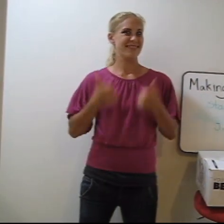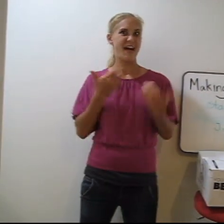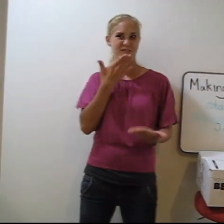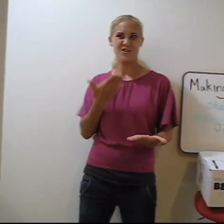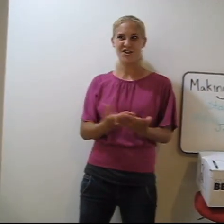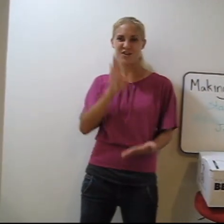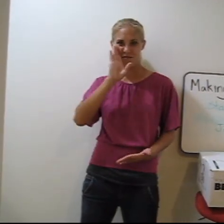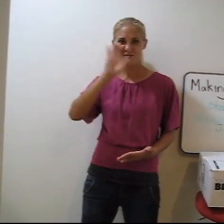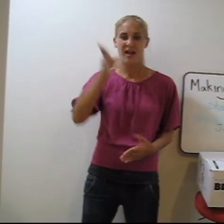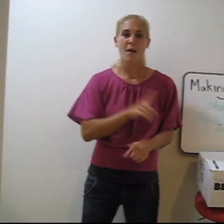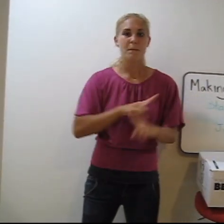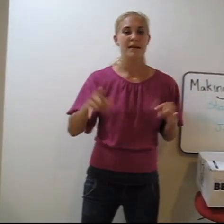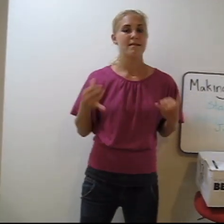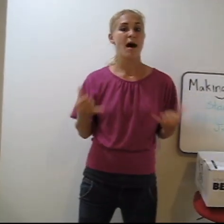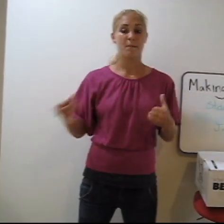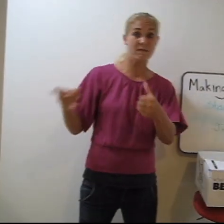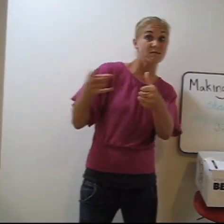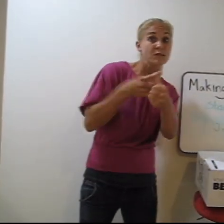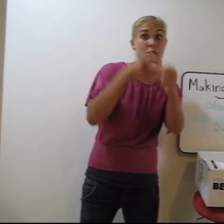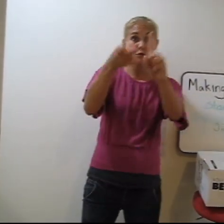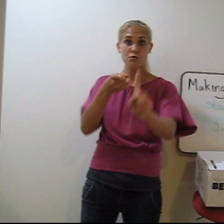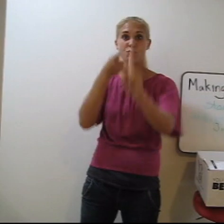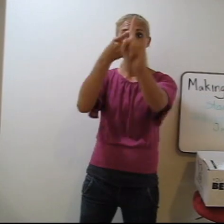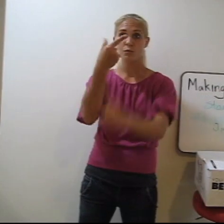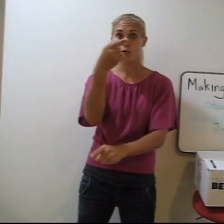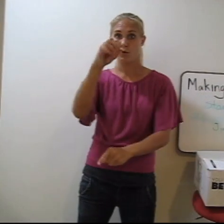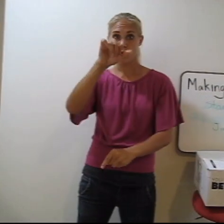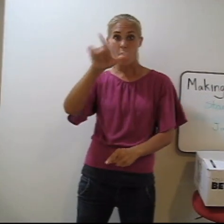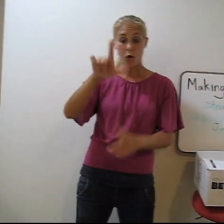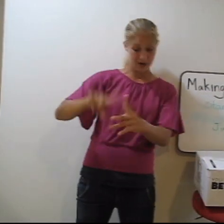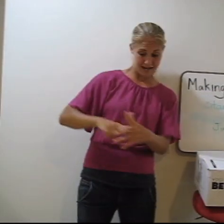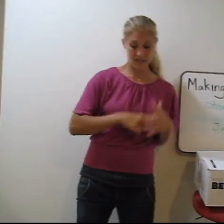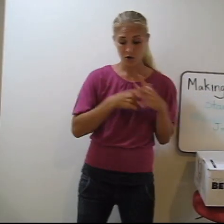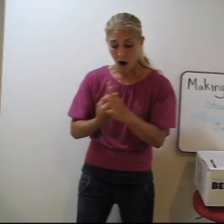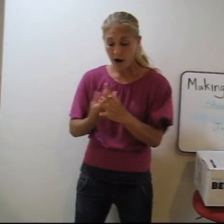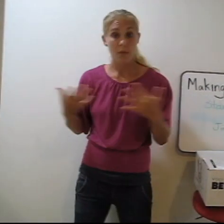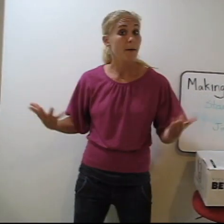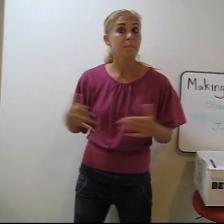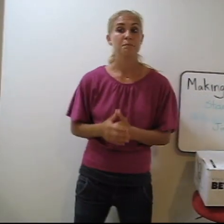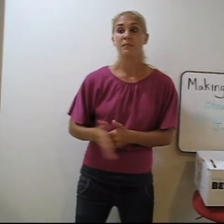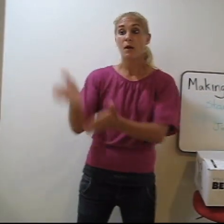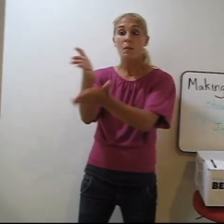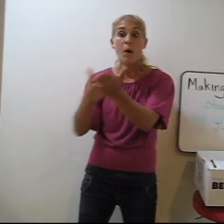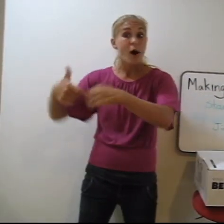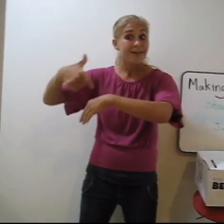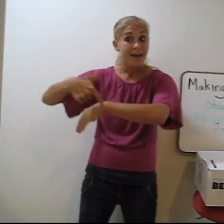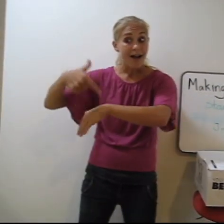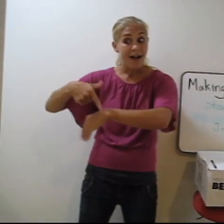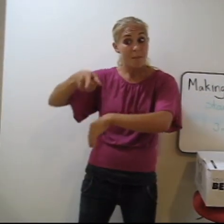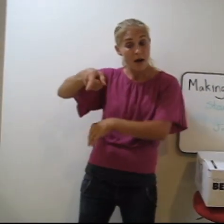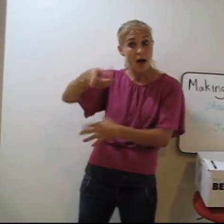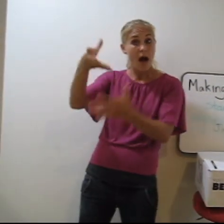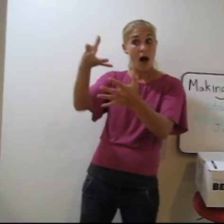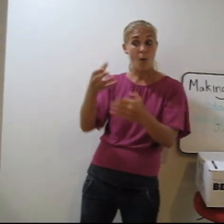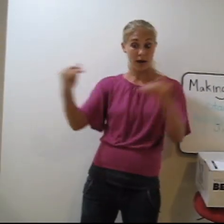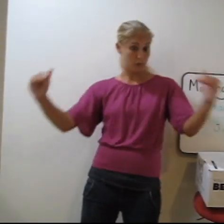Now, here was my first goal when I started, and that was part-time, I wanted to equal on my